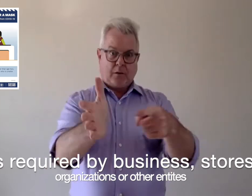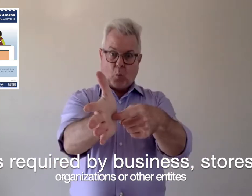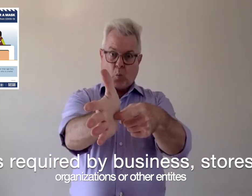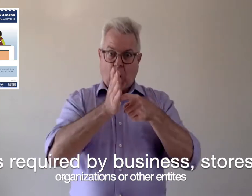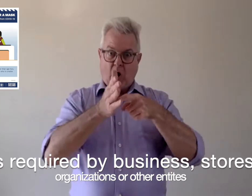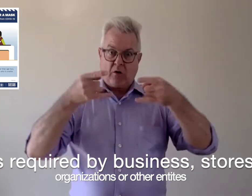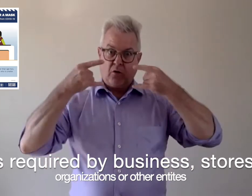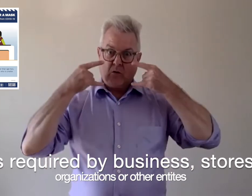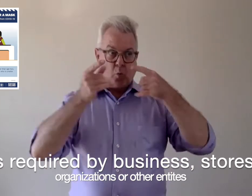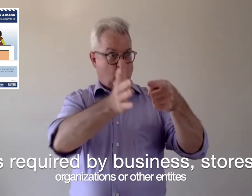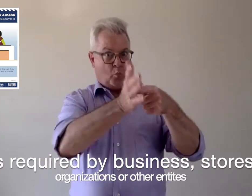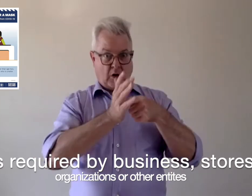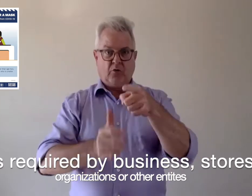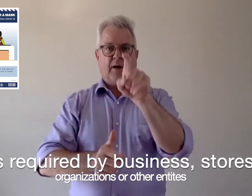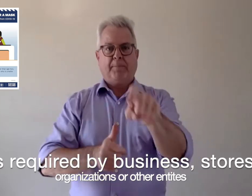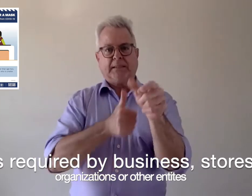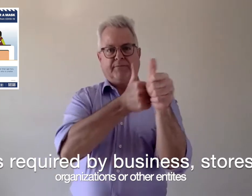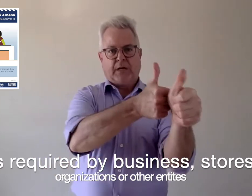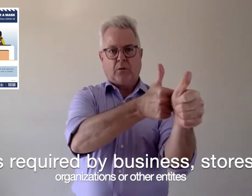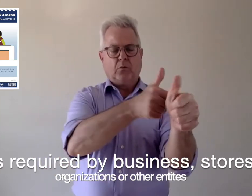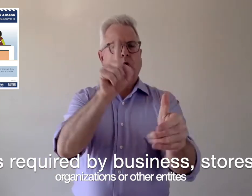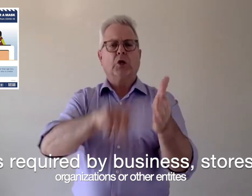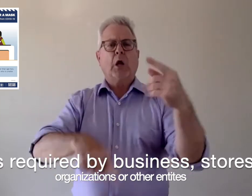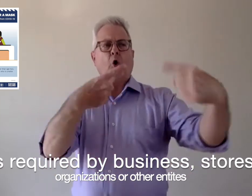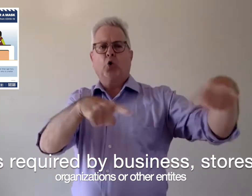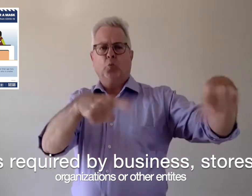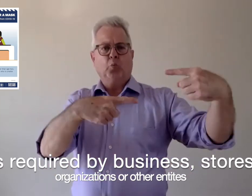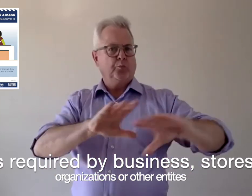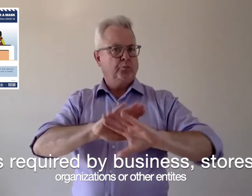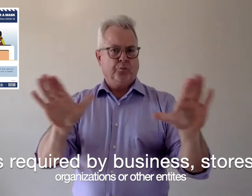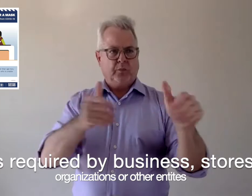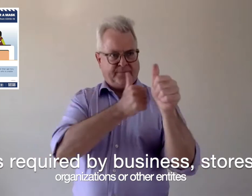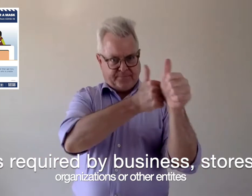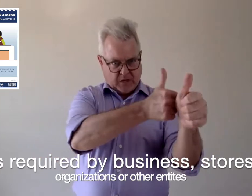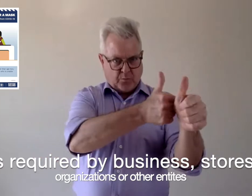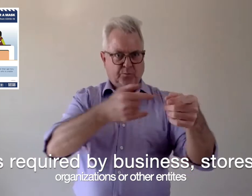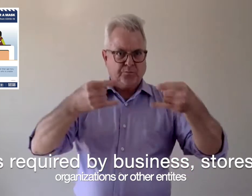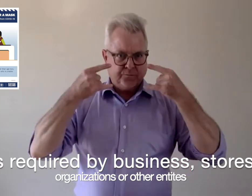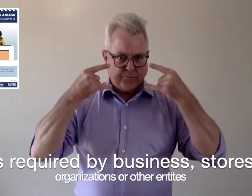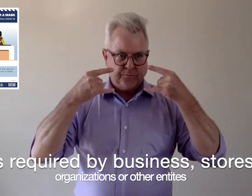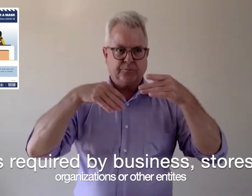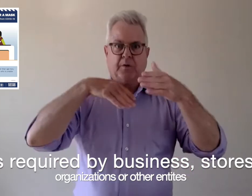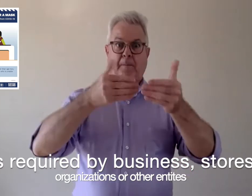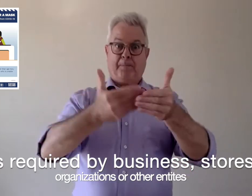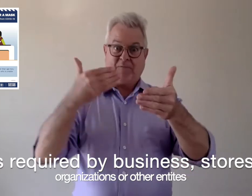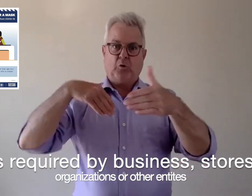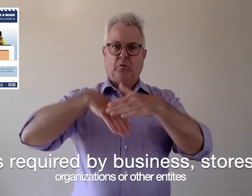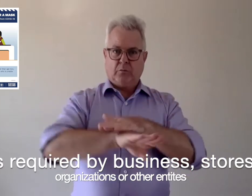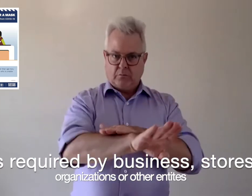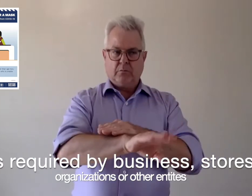establishment has a posted sign requiring a mask, you are required to follow without argument the requirements